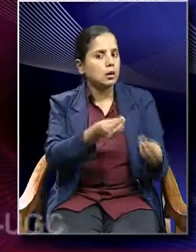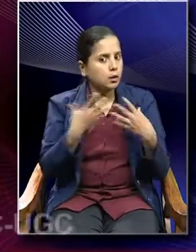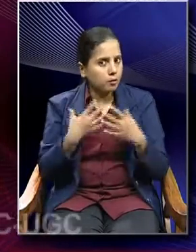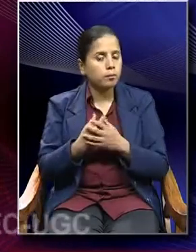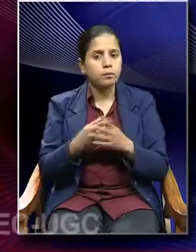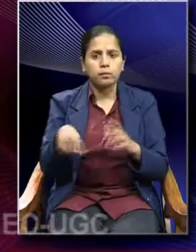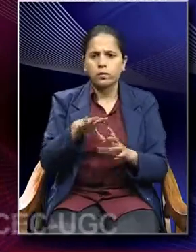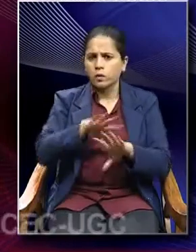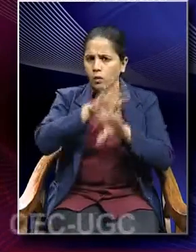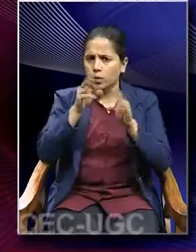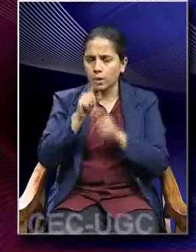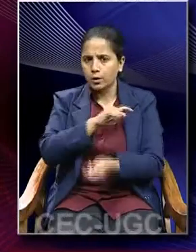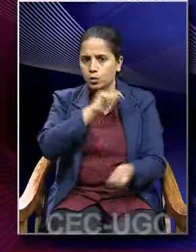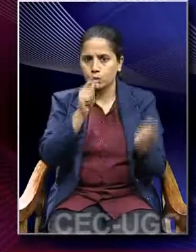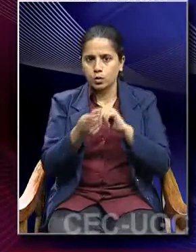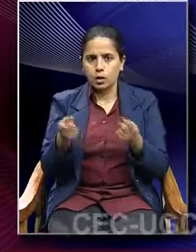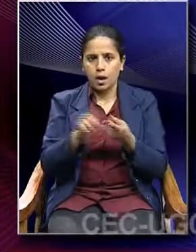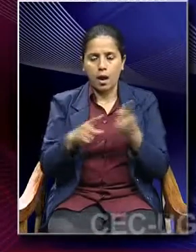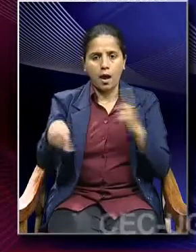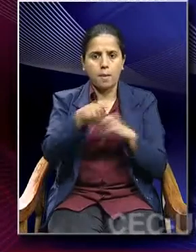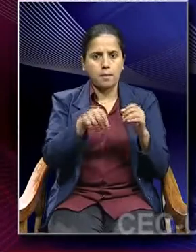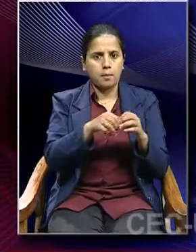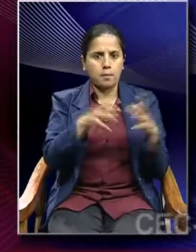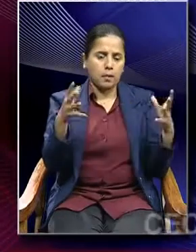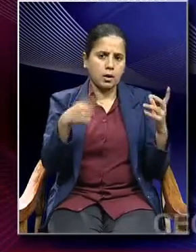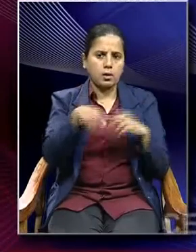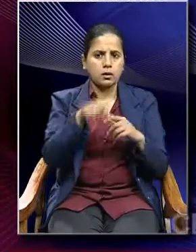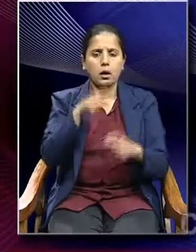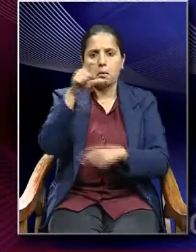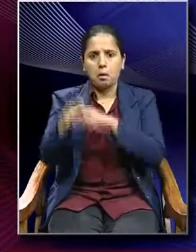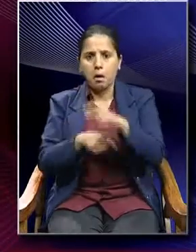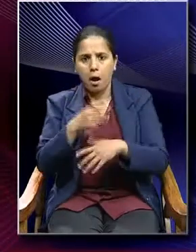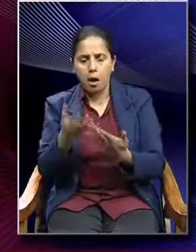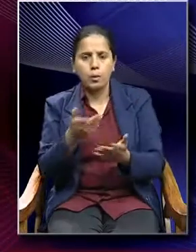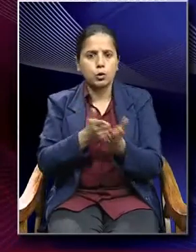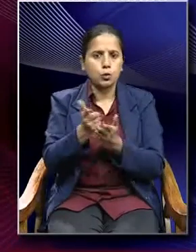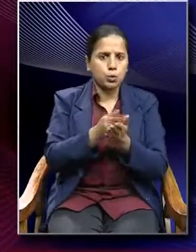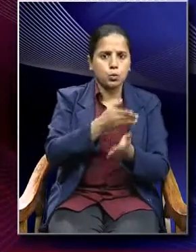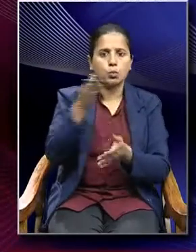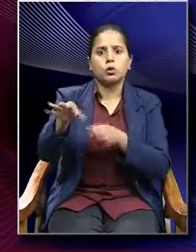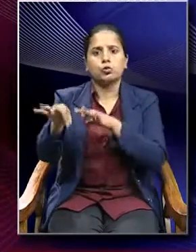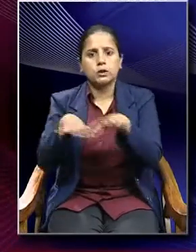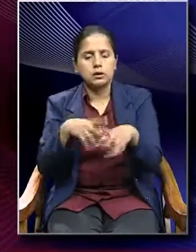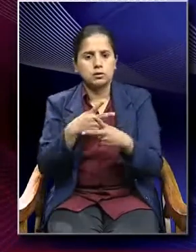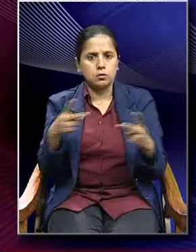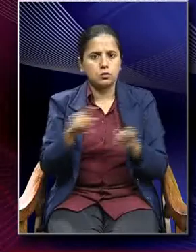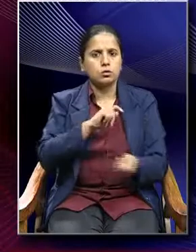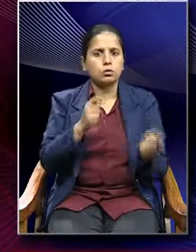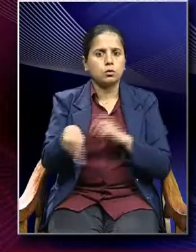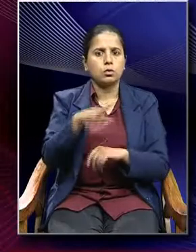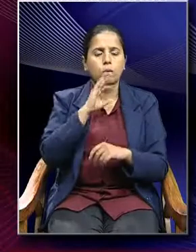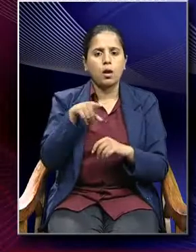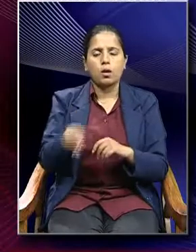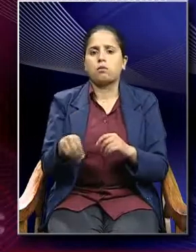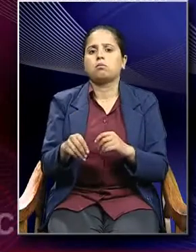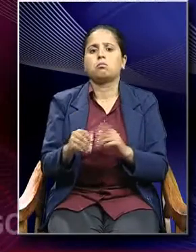that was taking place from agrarian to, say, industry, from rural to urban, was put on an